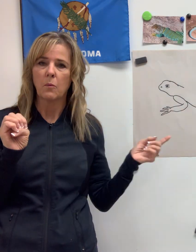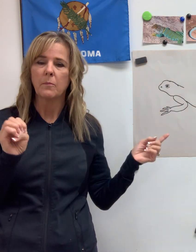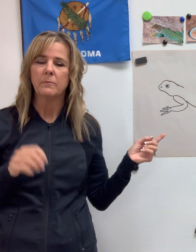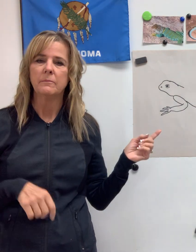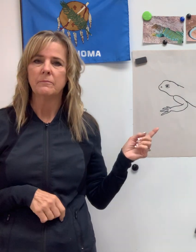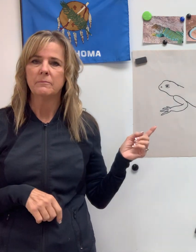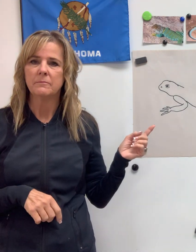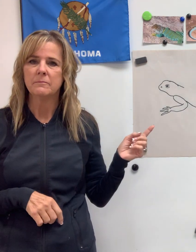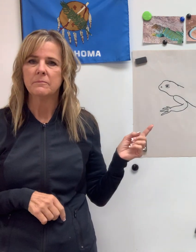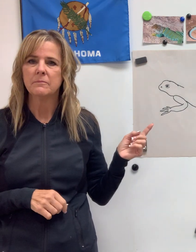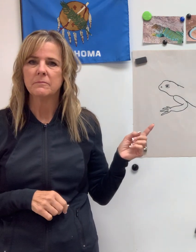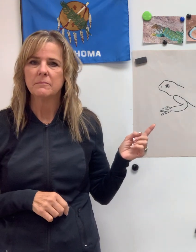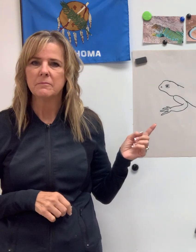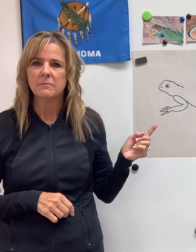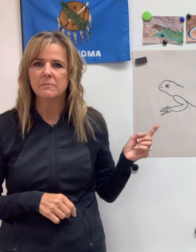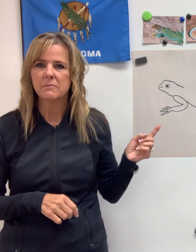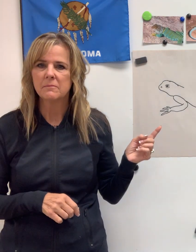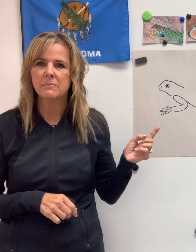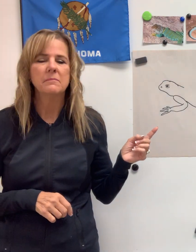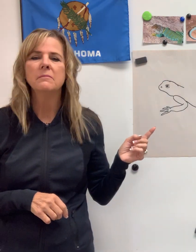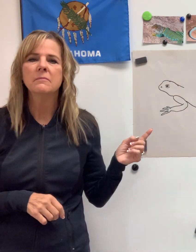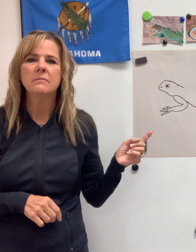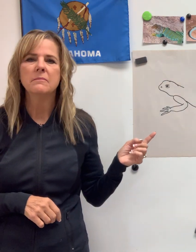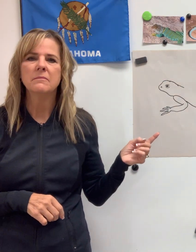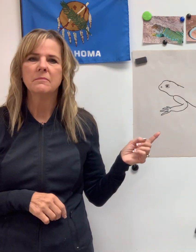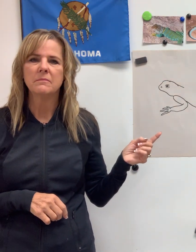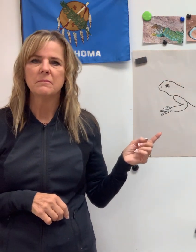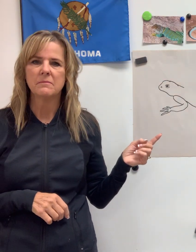here. Then very skinny